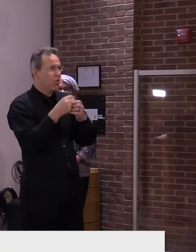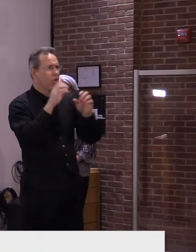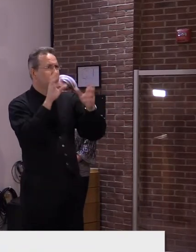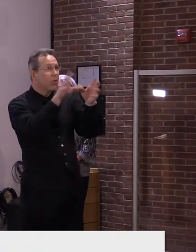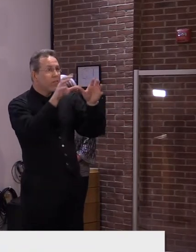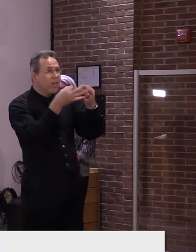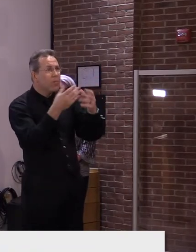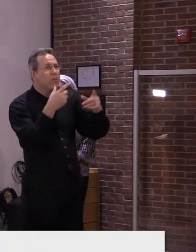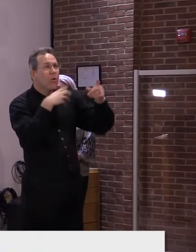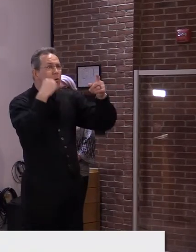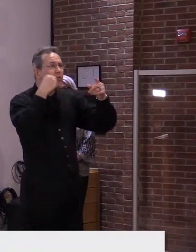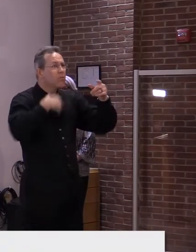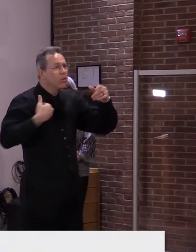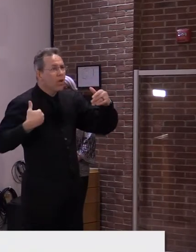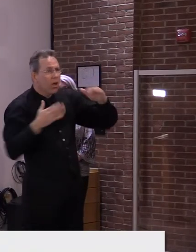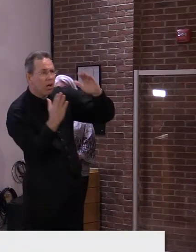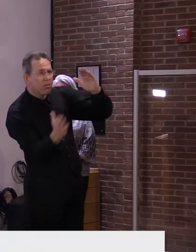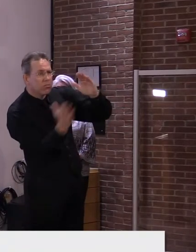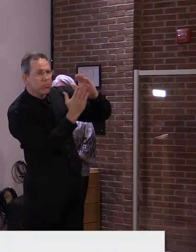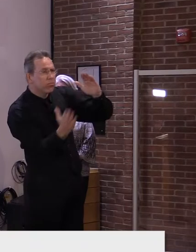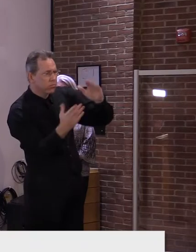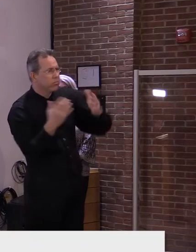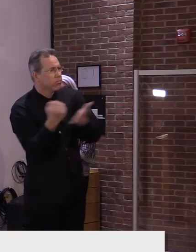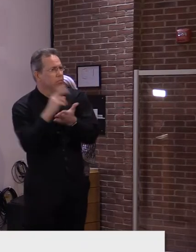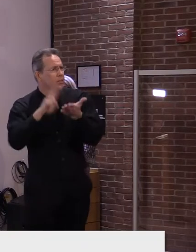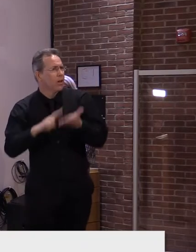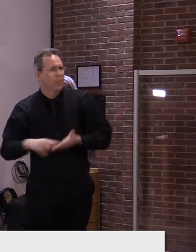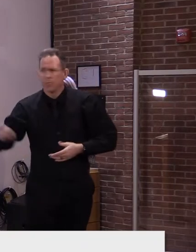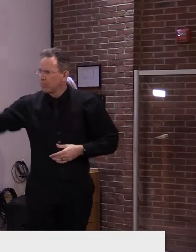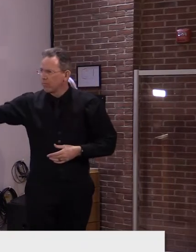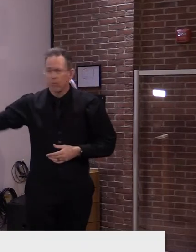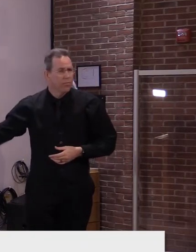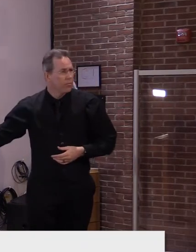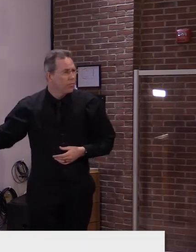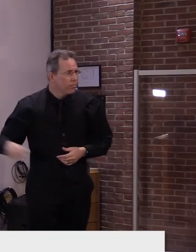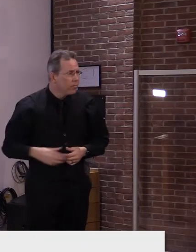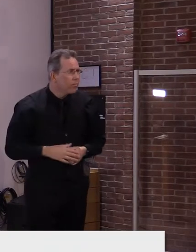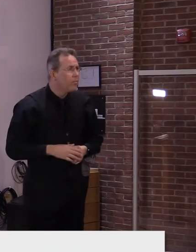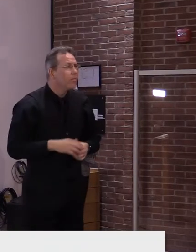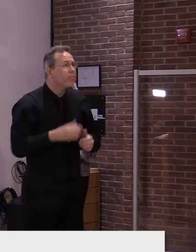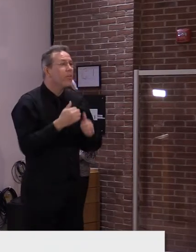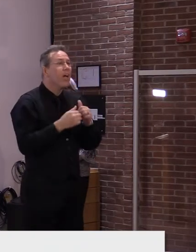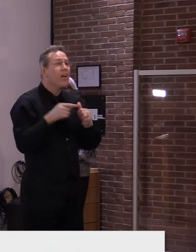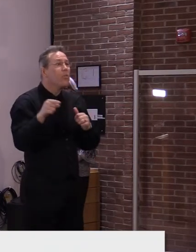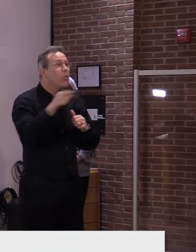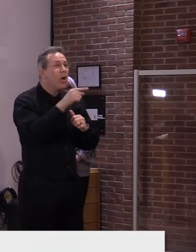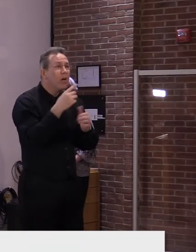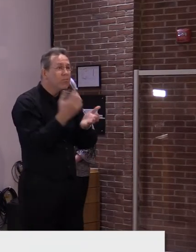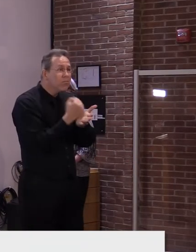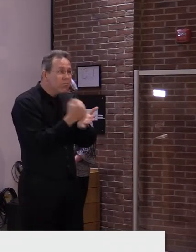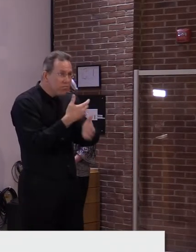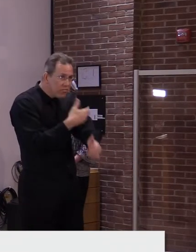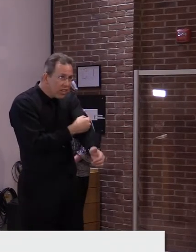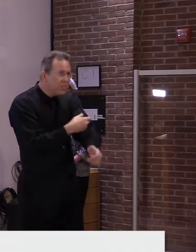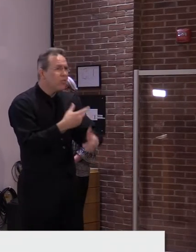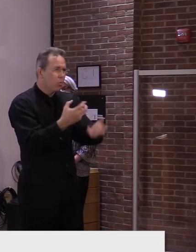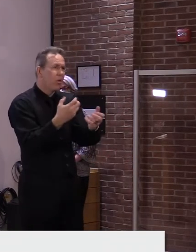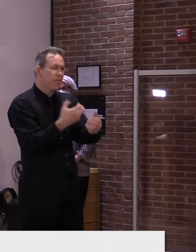final goalpost of really getting all those vaccinated who want to be vaccinated in the state of